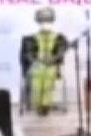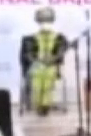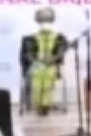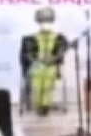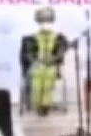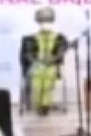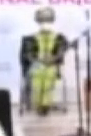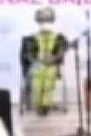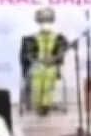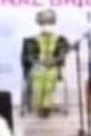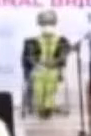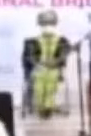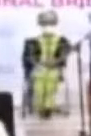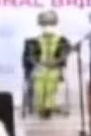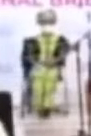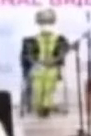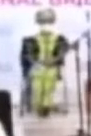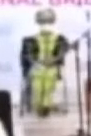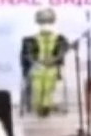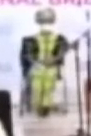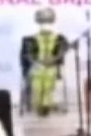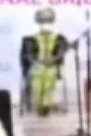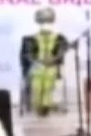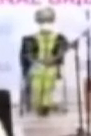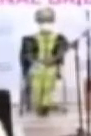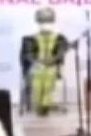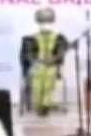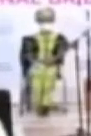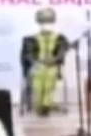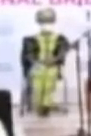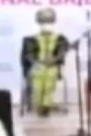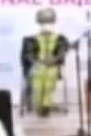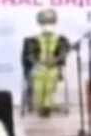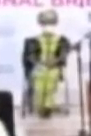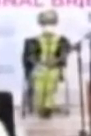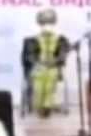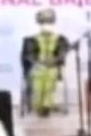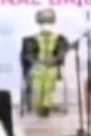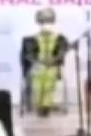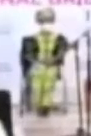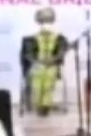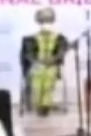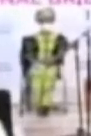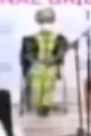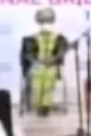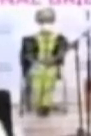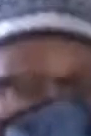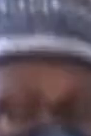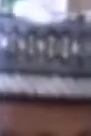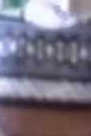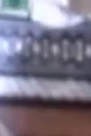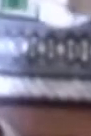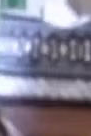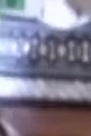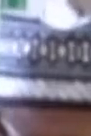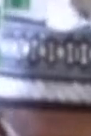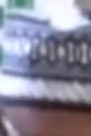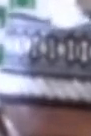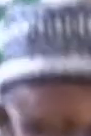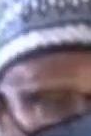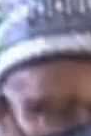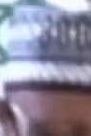chairman of PTF, you heard the voice of Dr. Adebi, who represented the Honorable Minister of Health. She